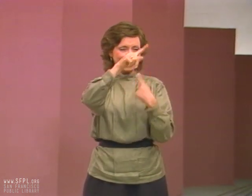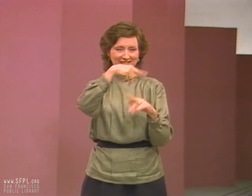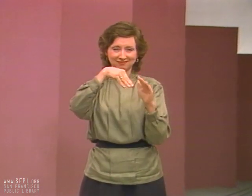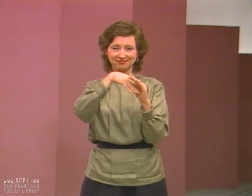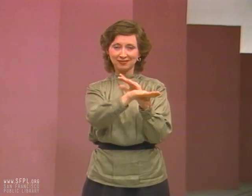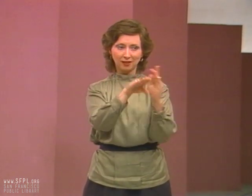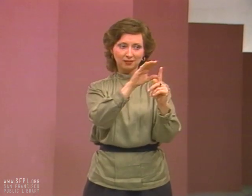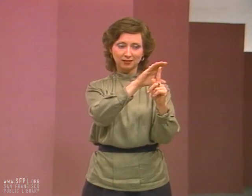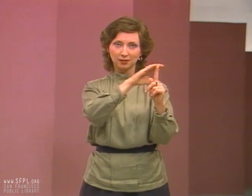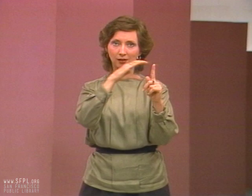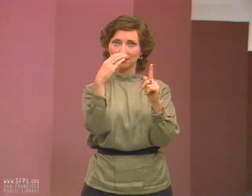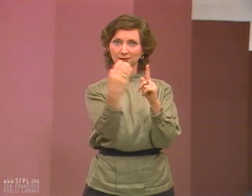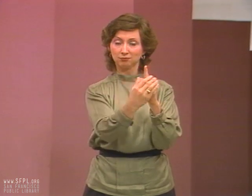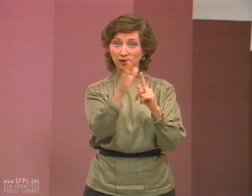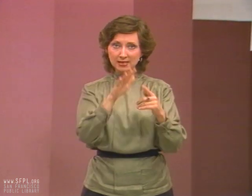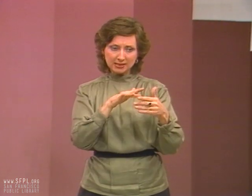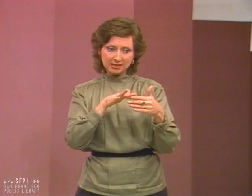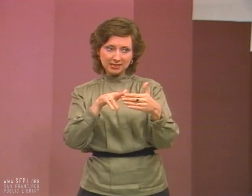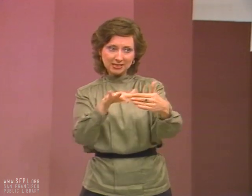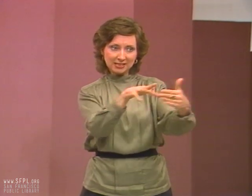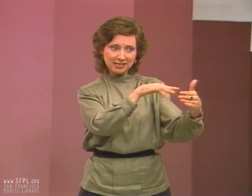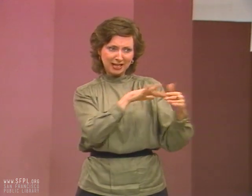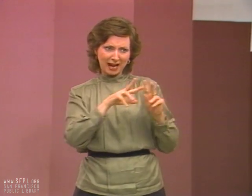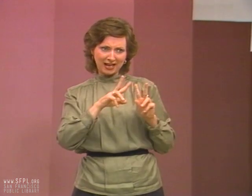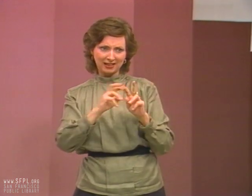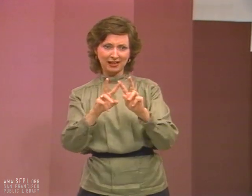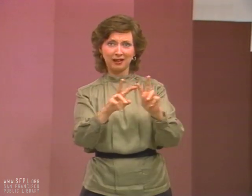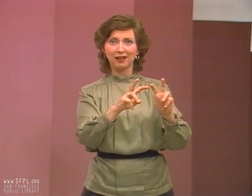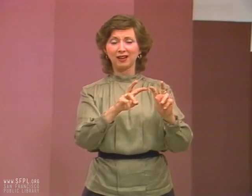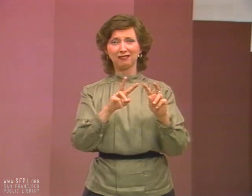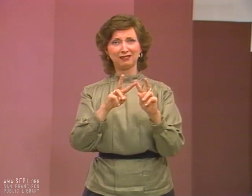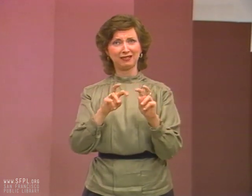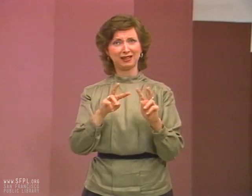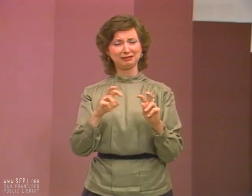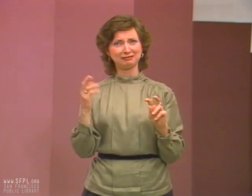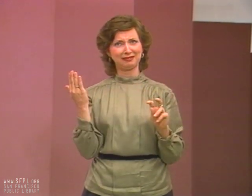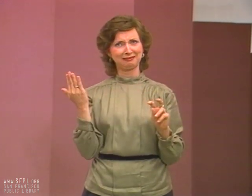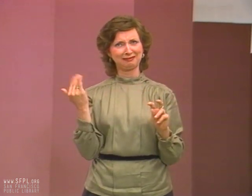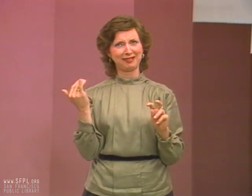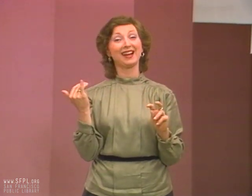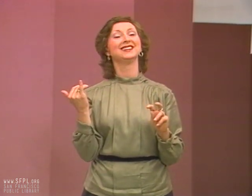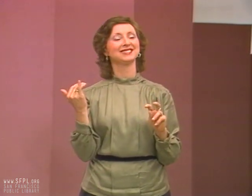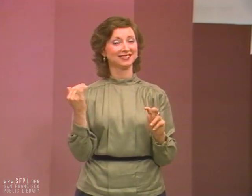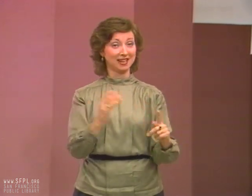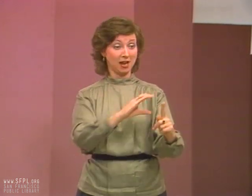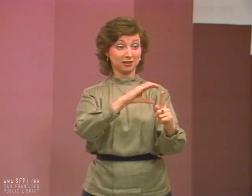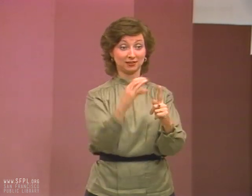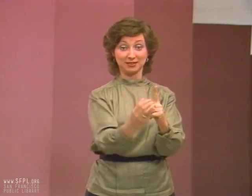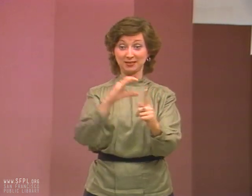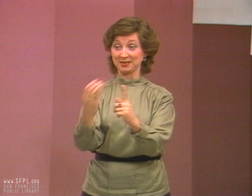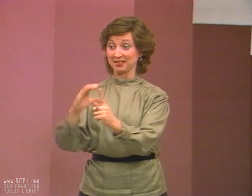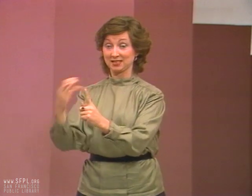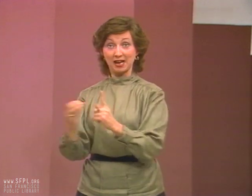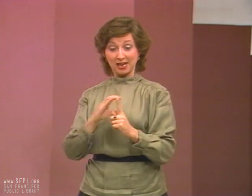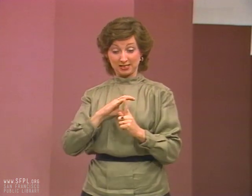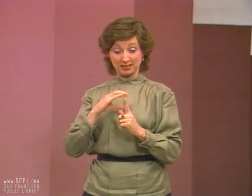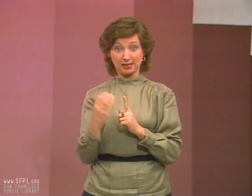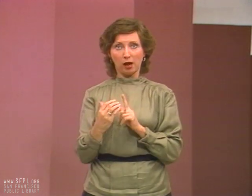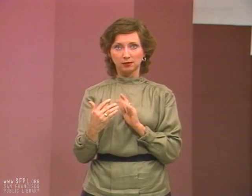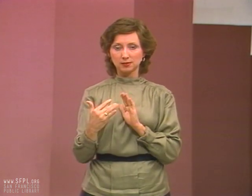deaf culture. By examining one culture, analyzing and comparing it to other cultures, we can